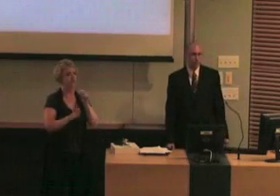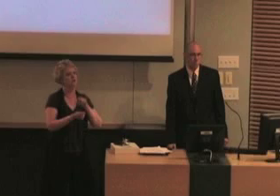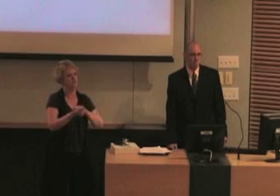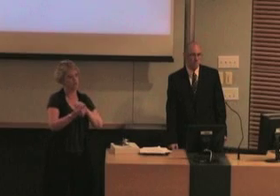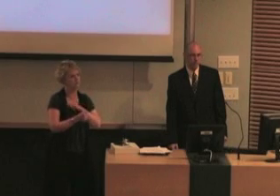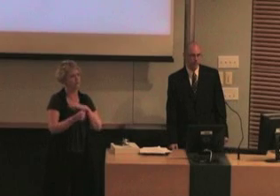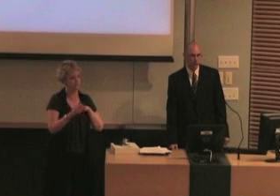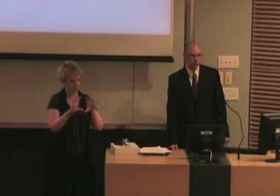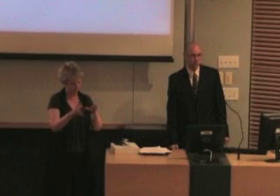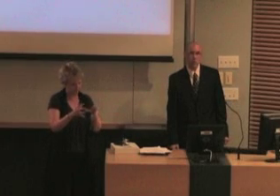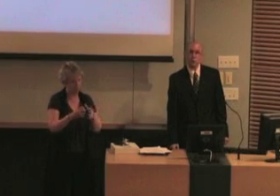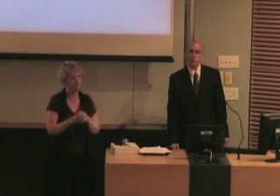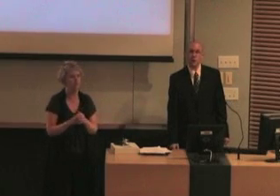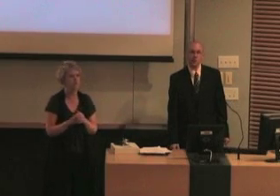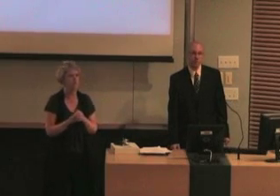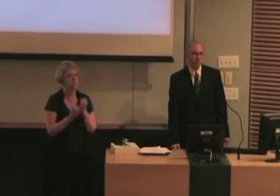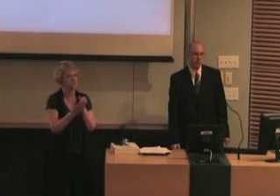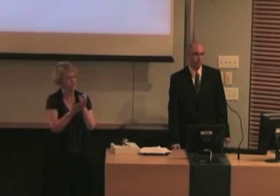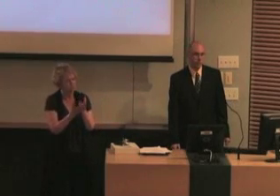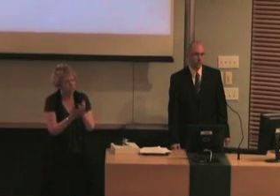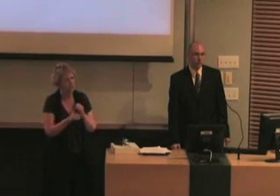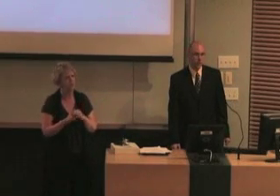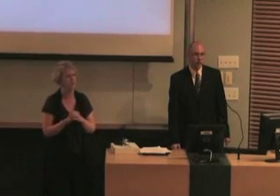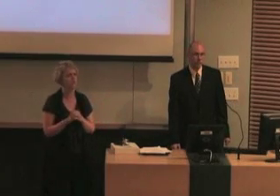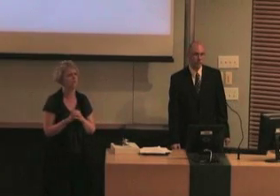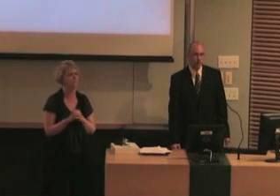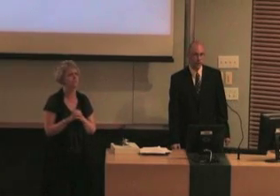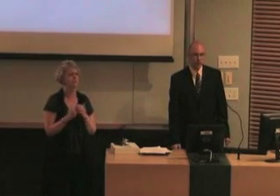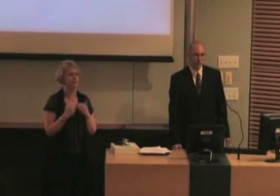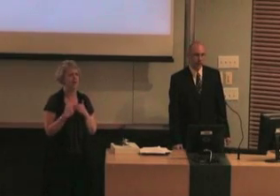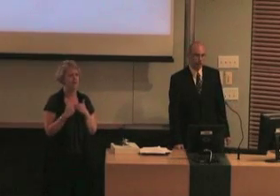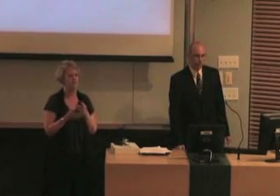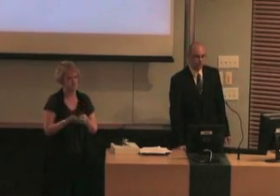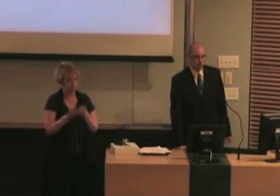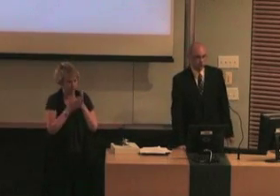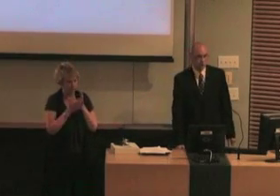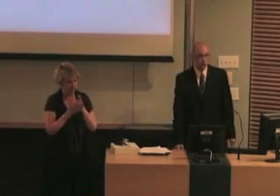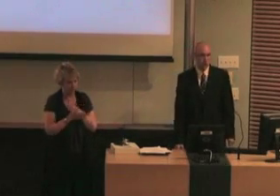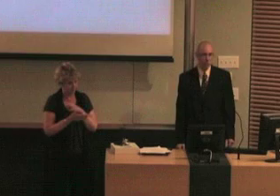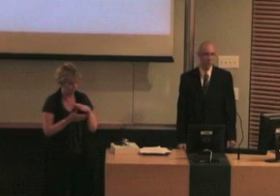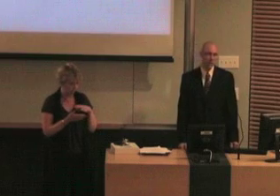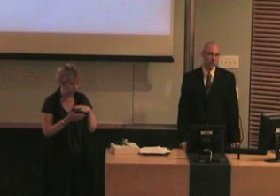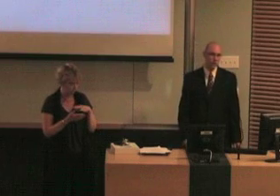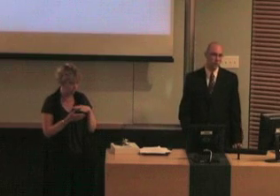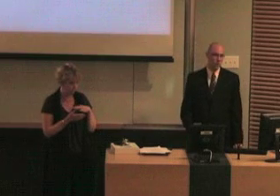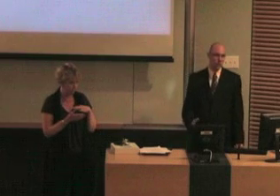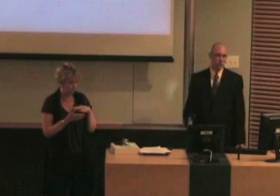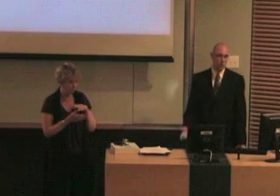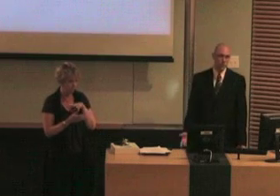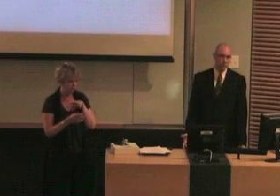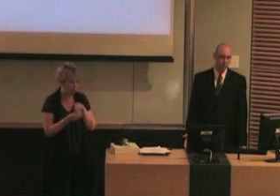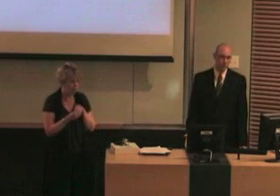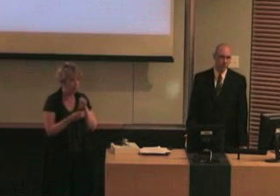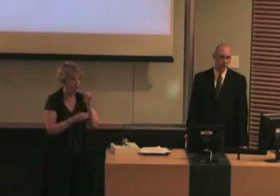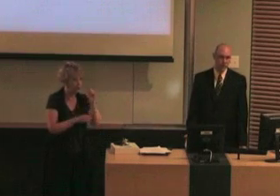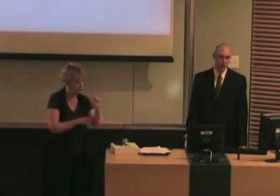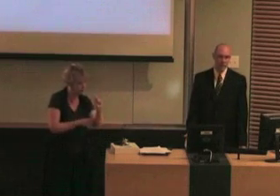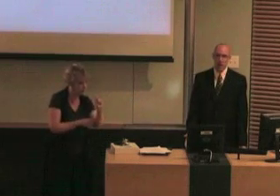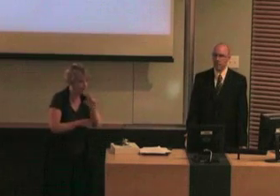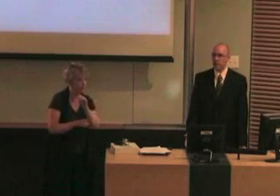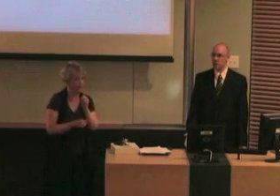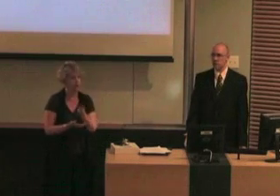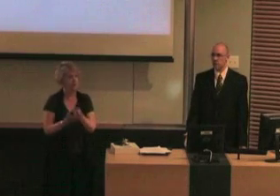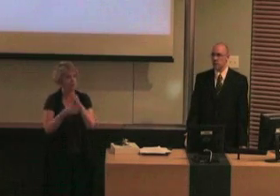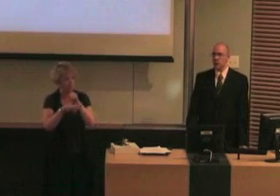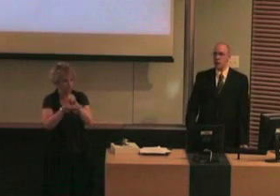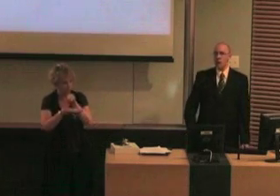staff, social worker. We have rehab staff, who includes an OT person and a